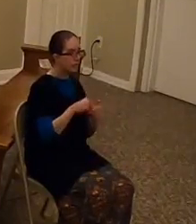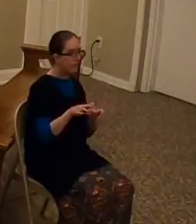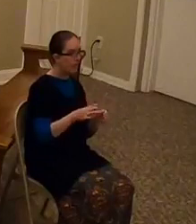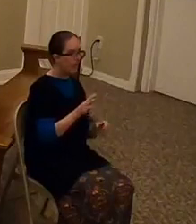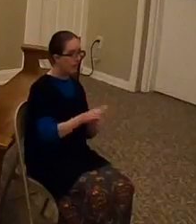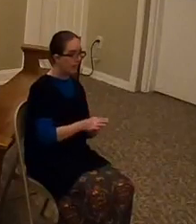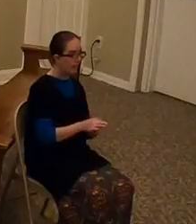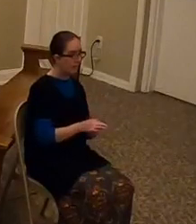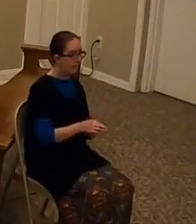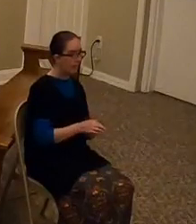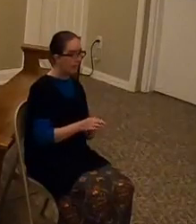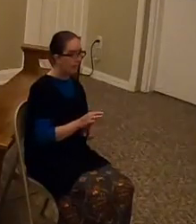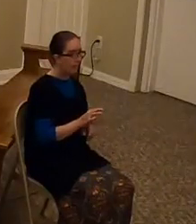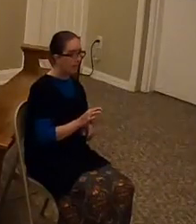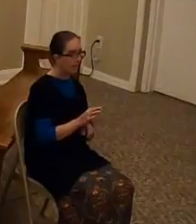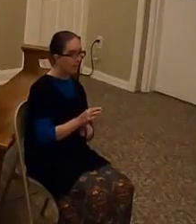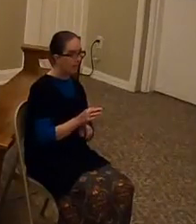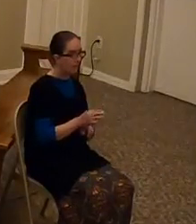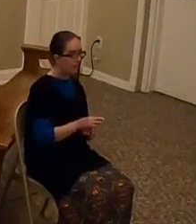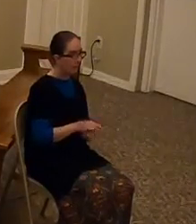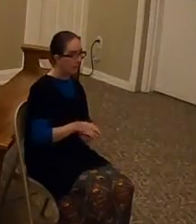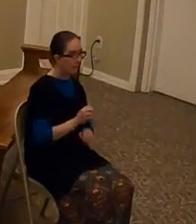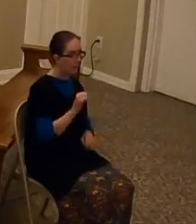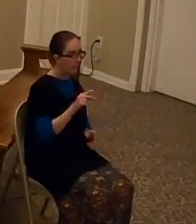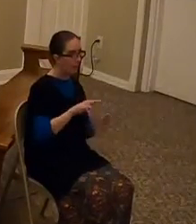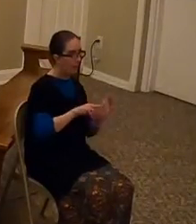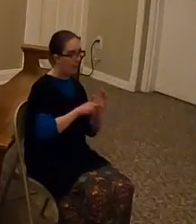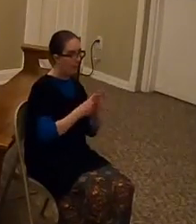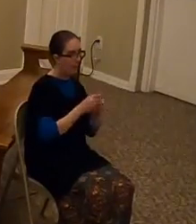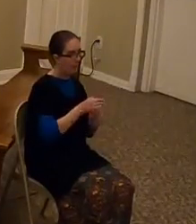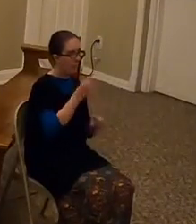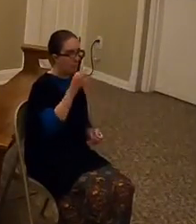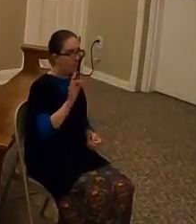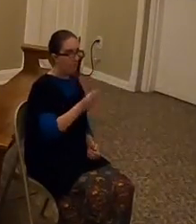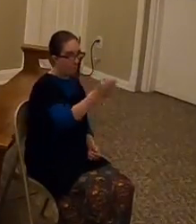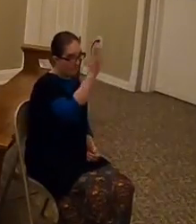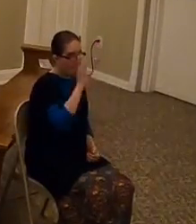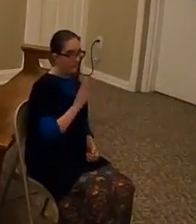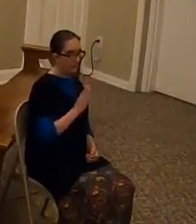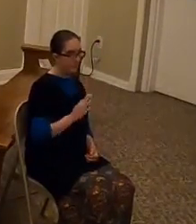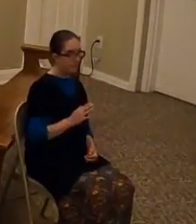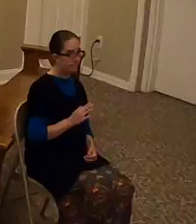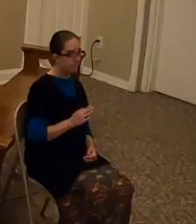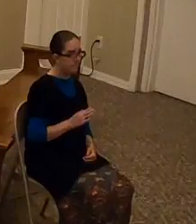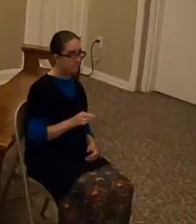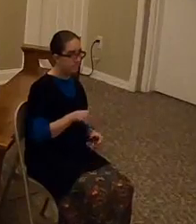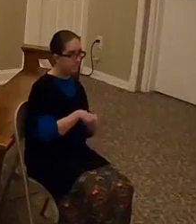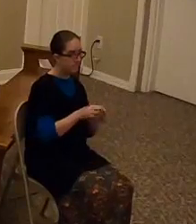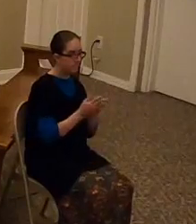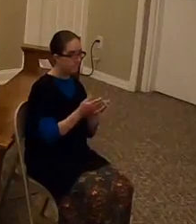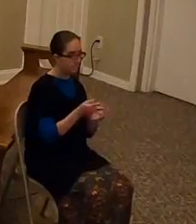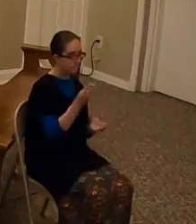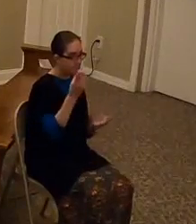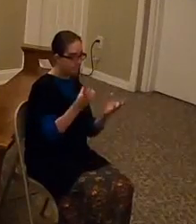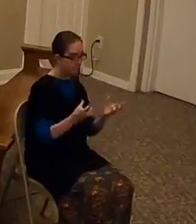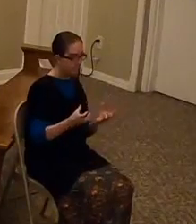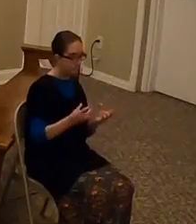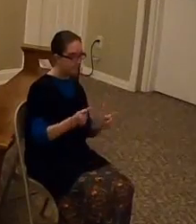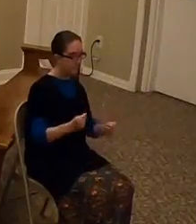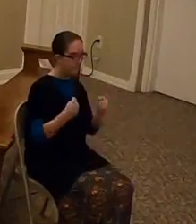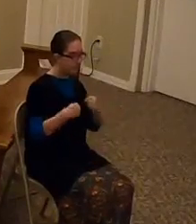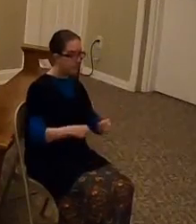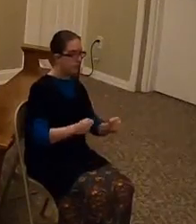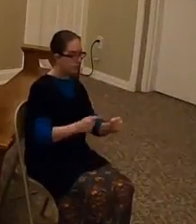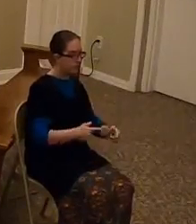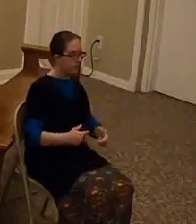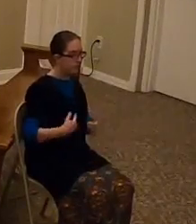So therefore their lamps were full of the oil. Oil represents the Spirit of God. In the Bible, they were willing to try to live for God